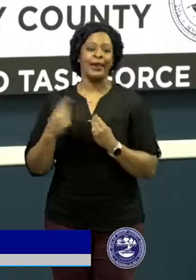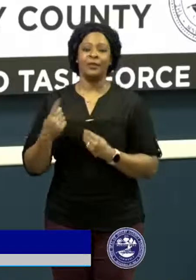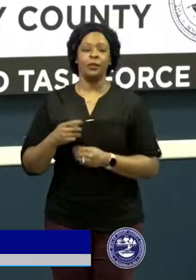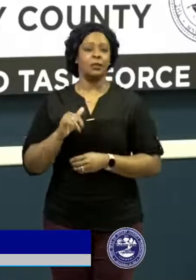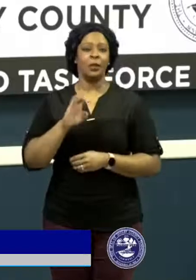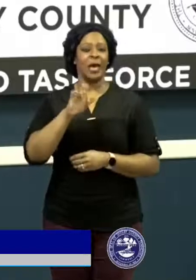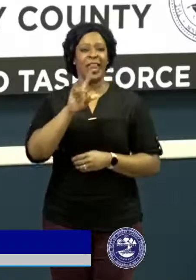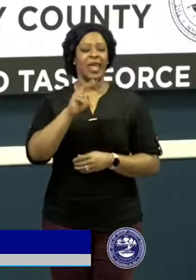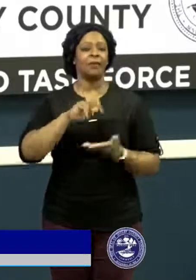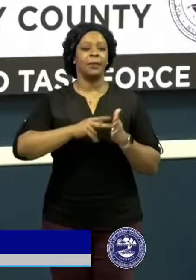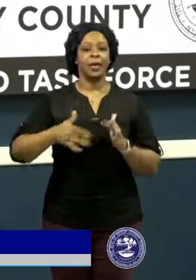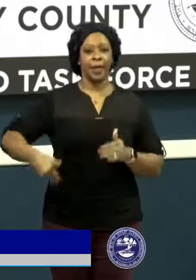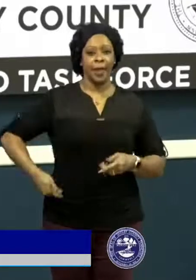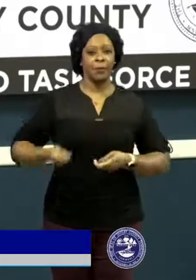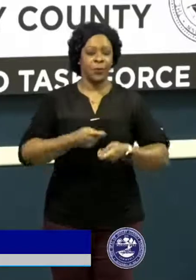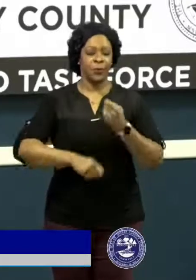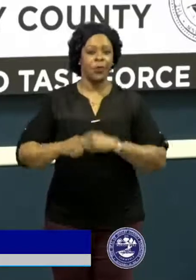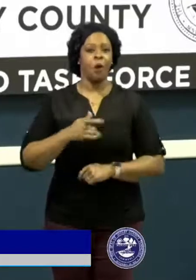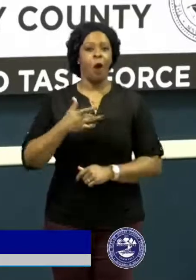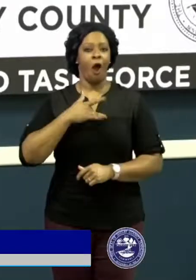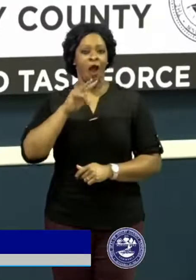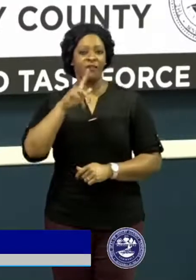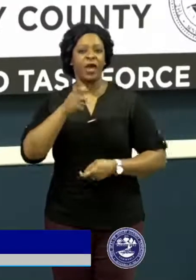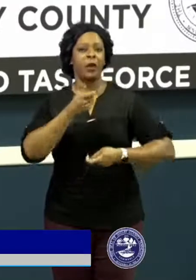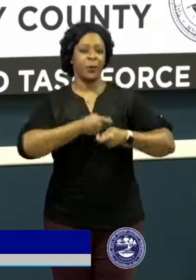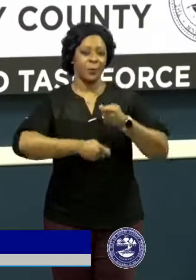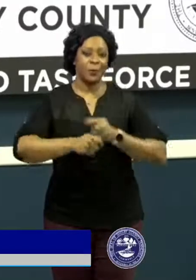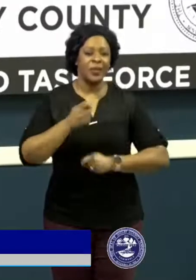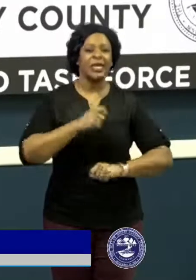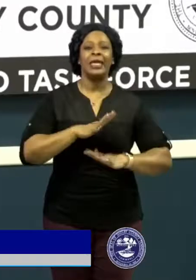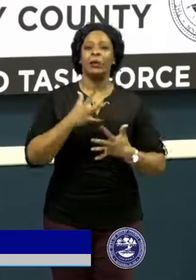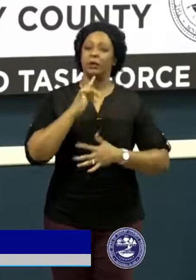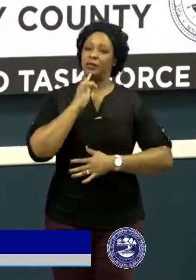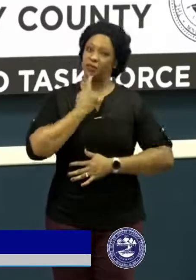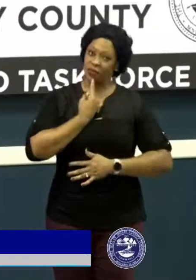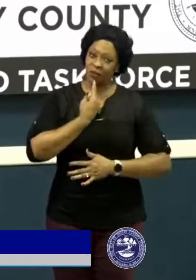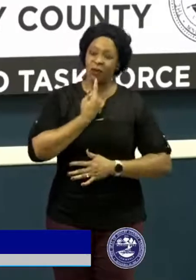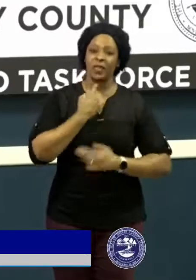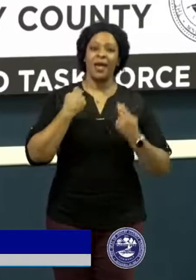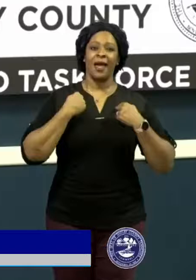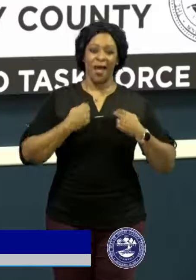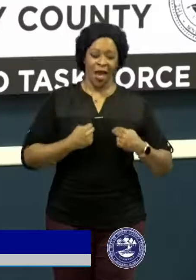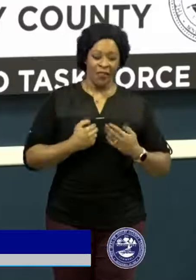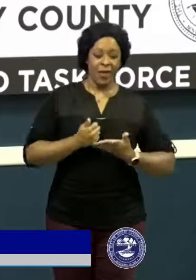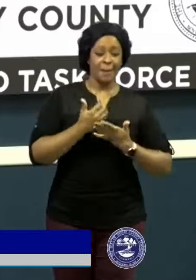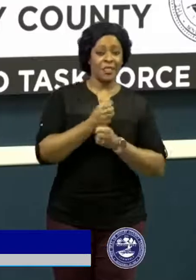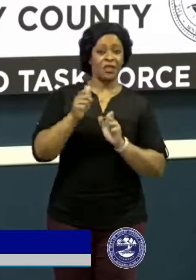everything from hip replacements to valve replacements in your heart to these critical things to patients' health. So